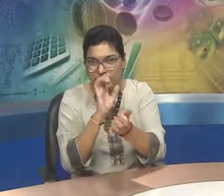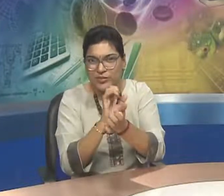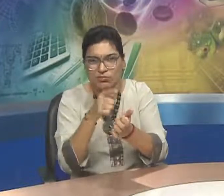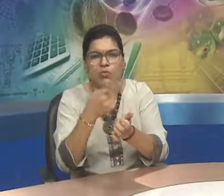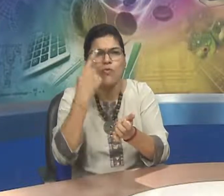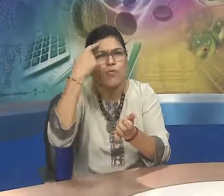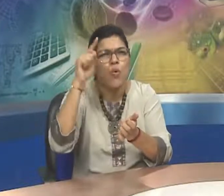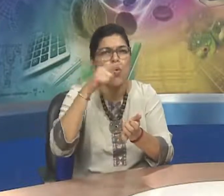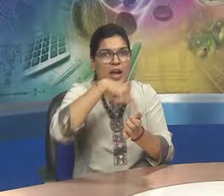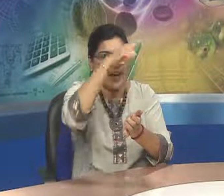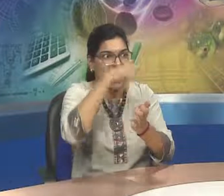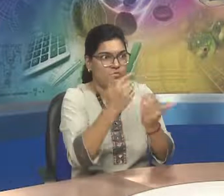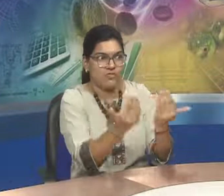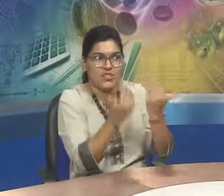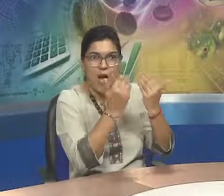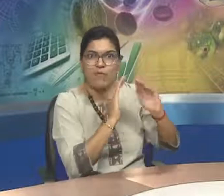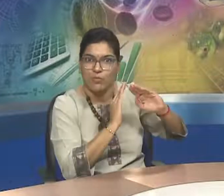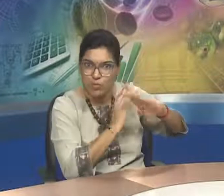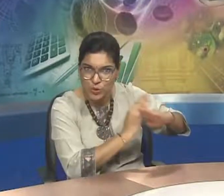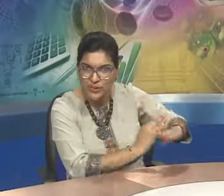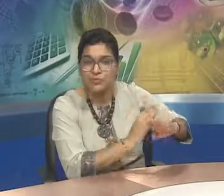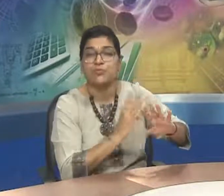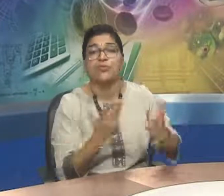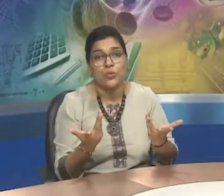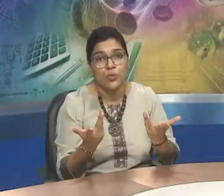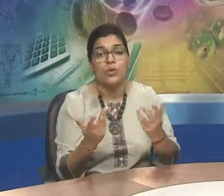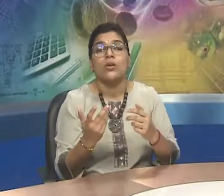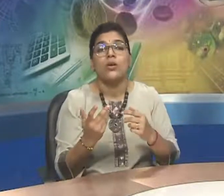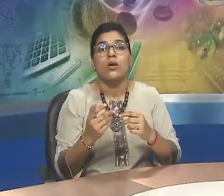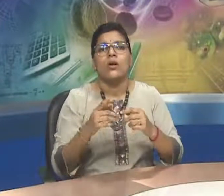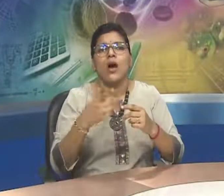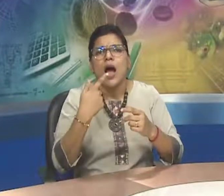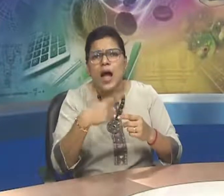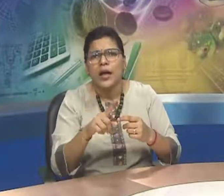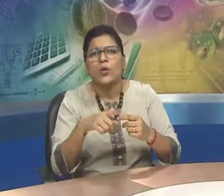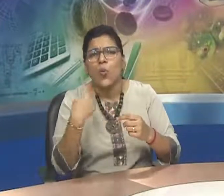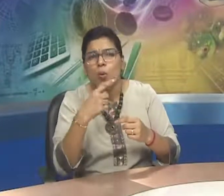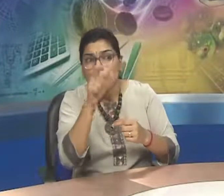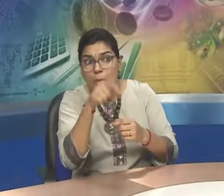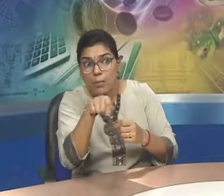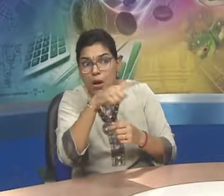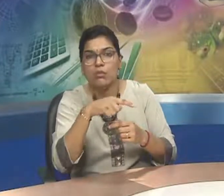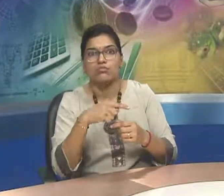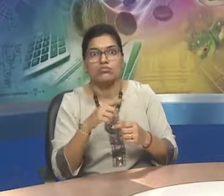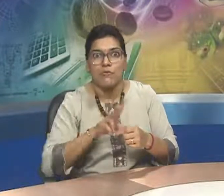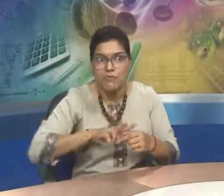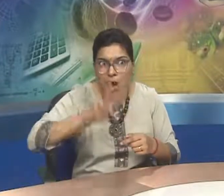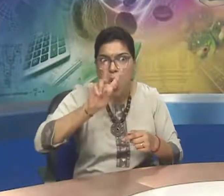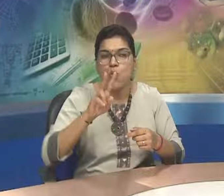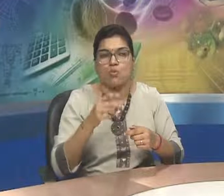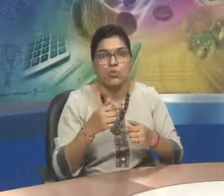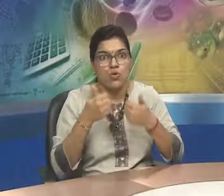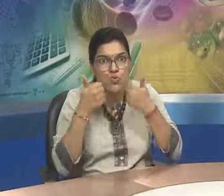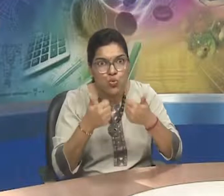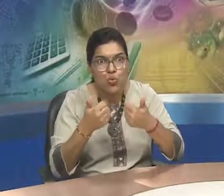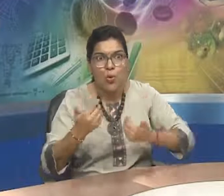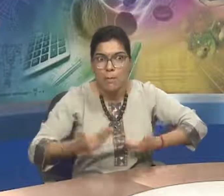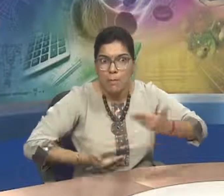society, to protect our nation, and to have common good